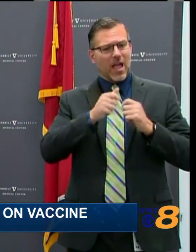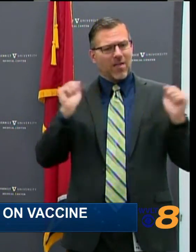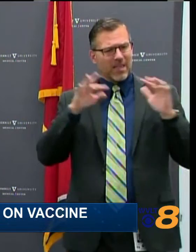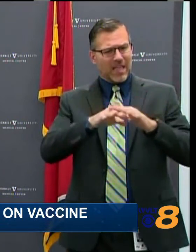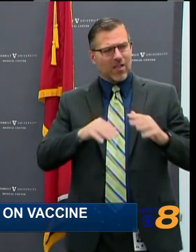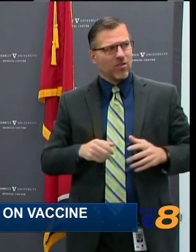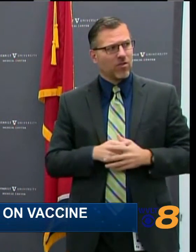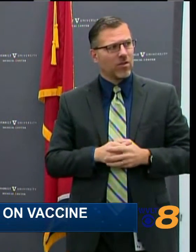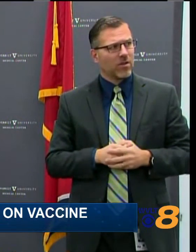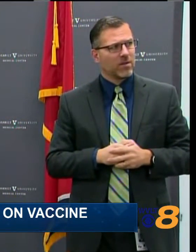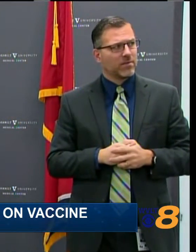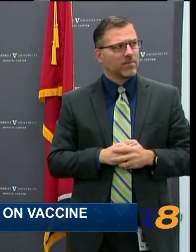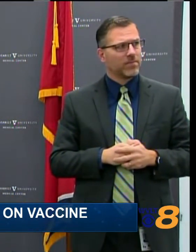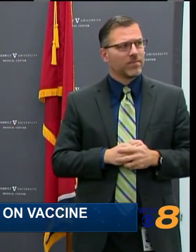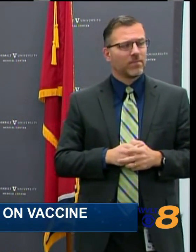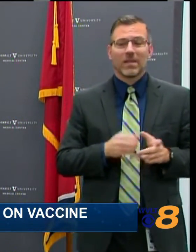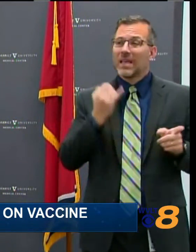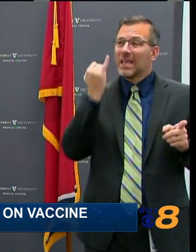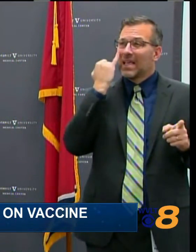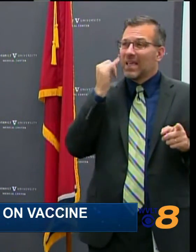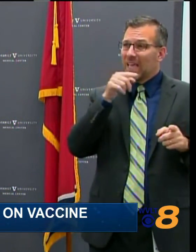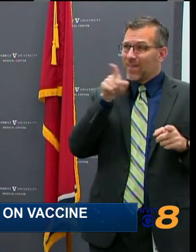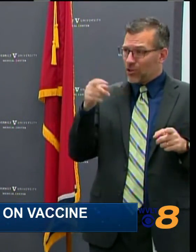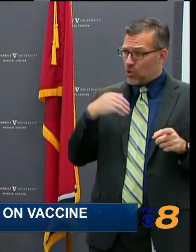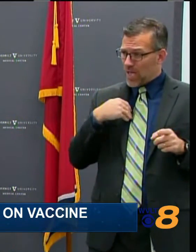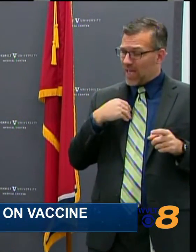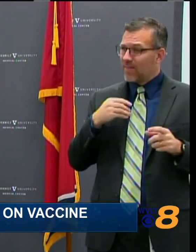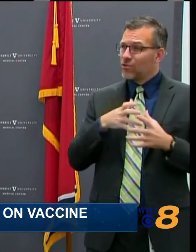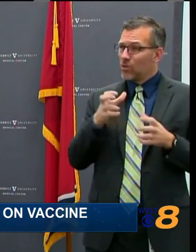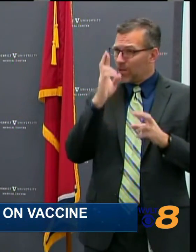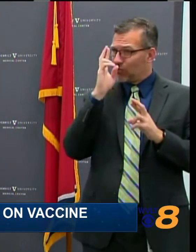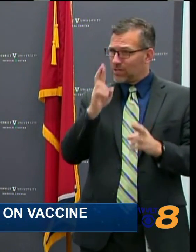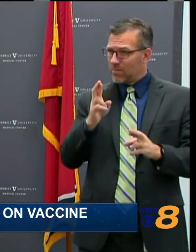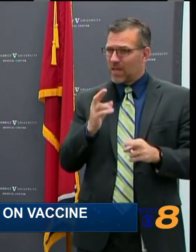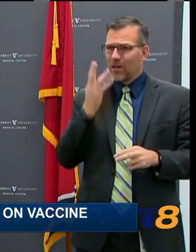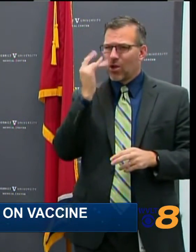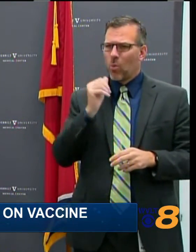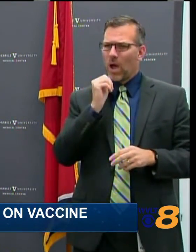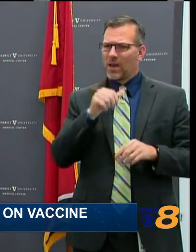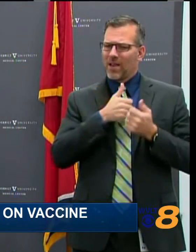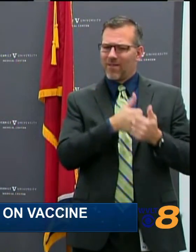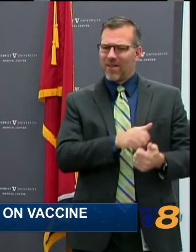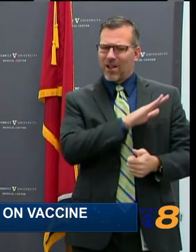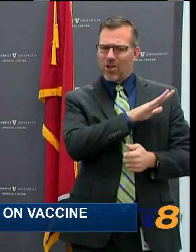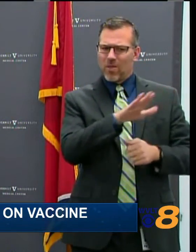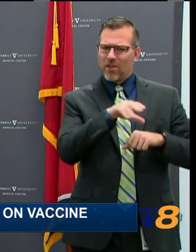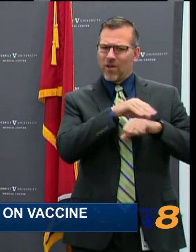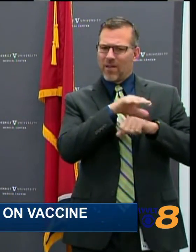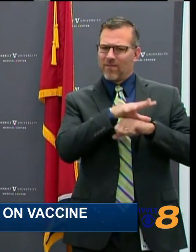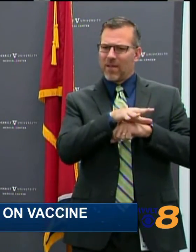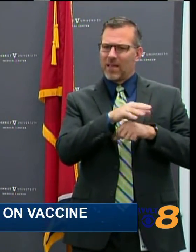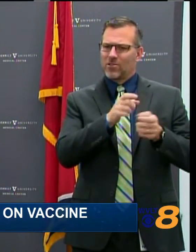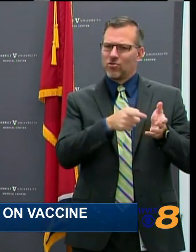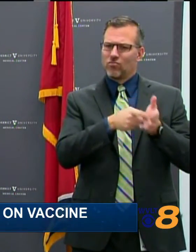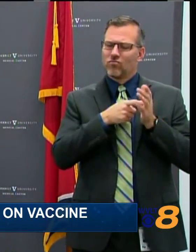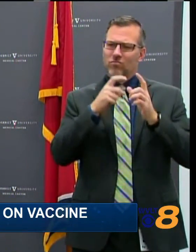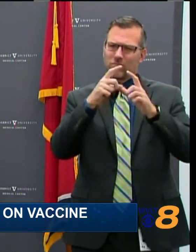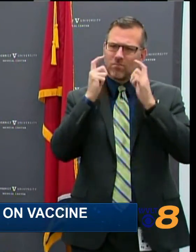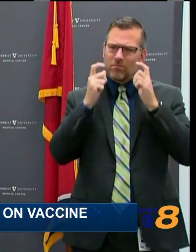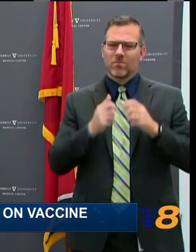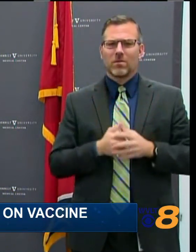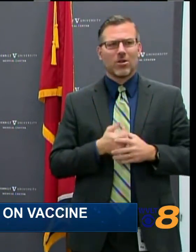you have such respect for these health professionals, why not take their advice for a statewide mask mandate? I talk